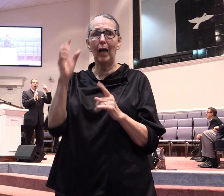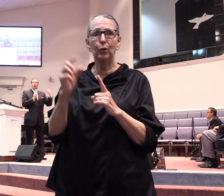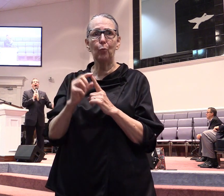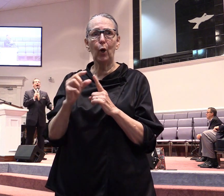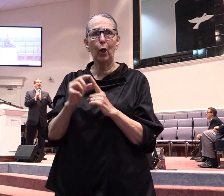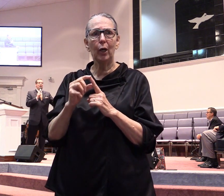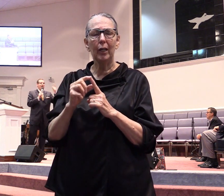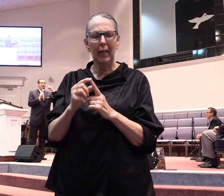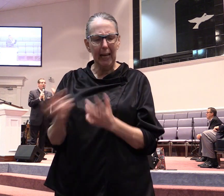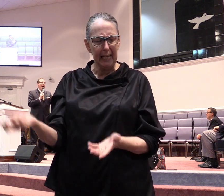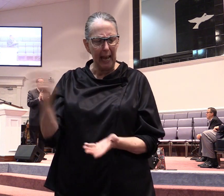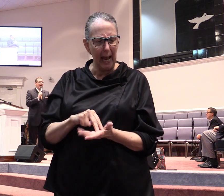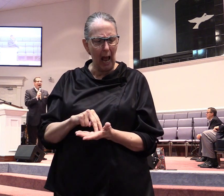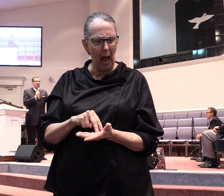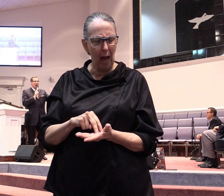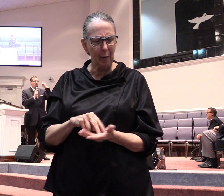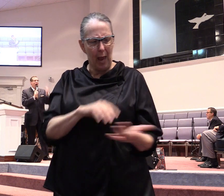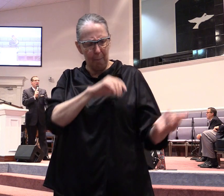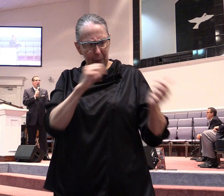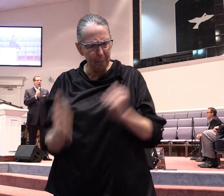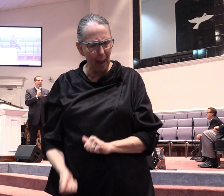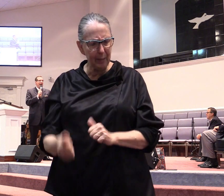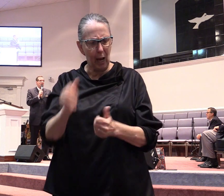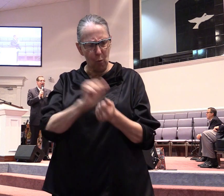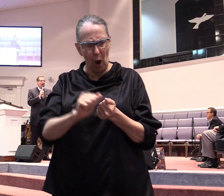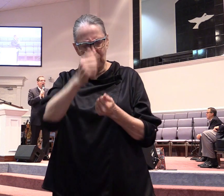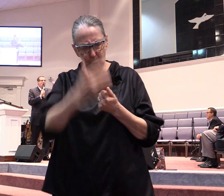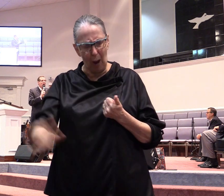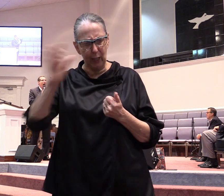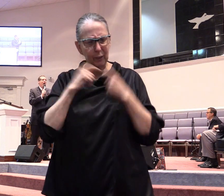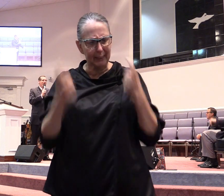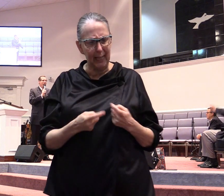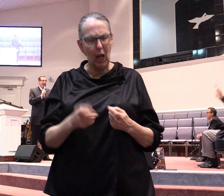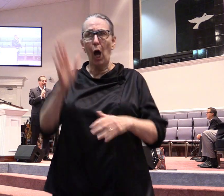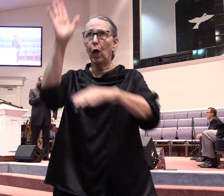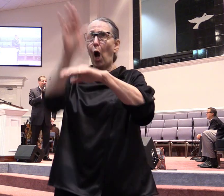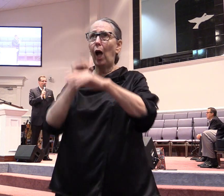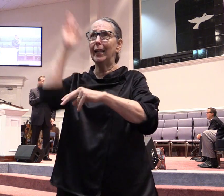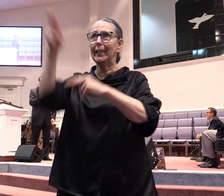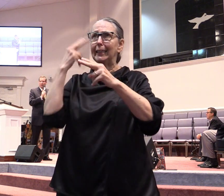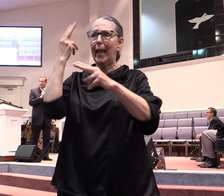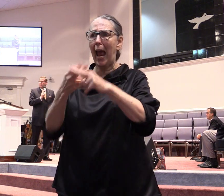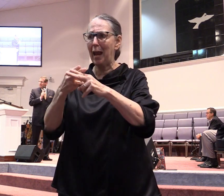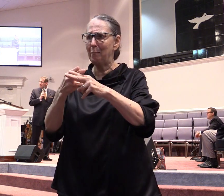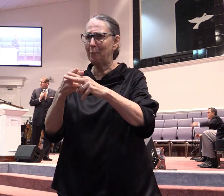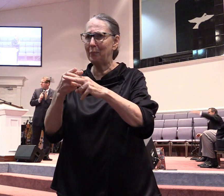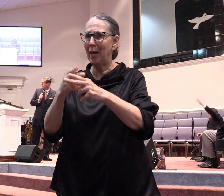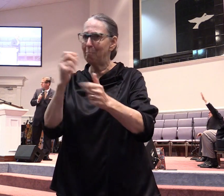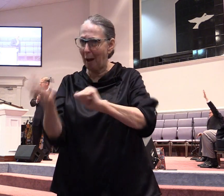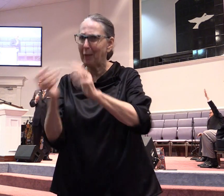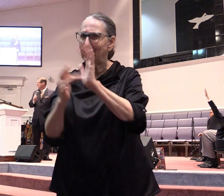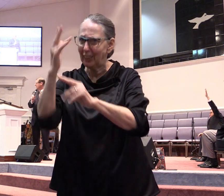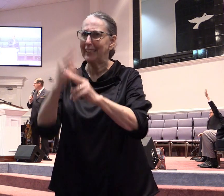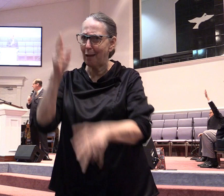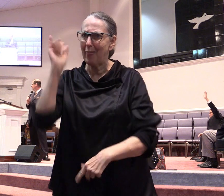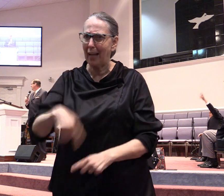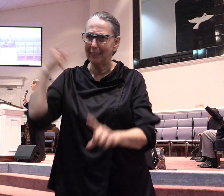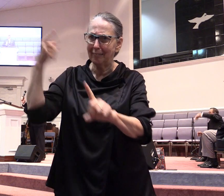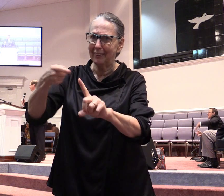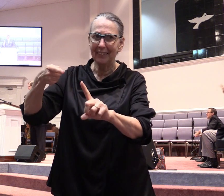God. Arise and be baptized and wash away thy sin, calling on the name of the Lord.